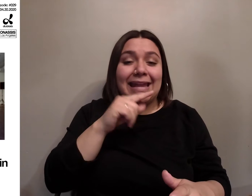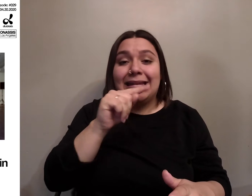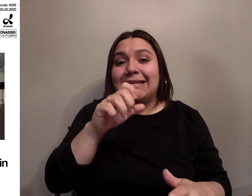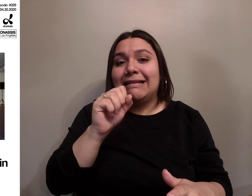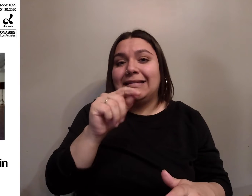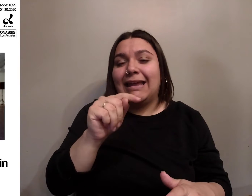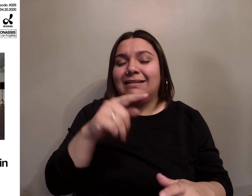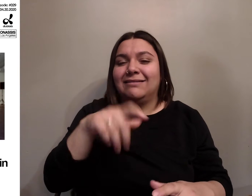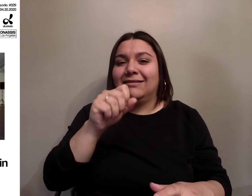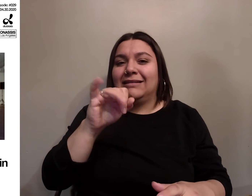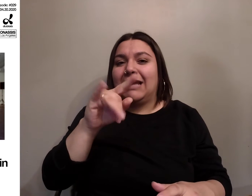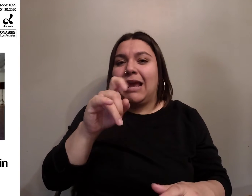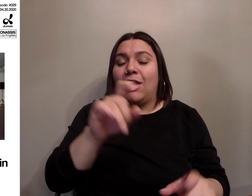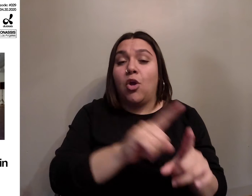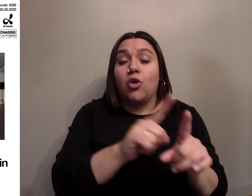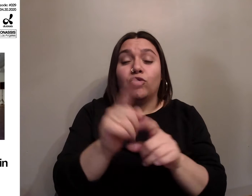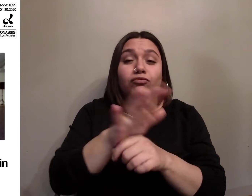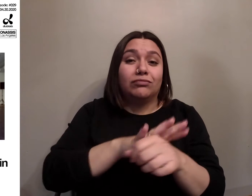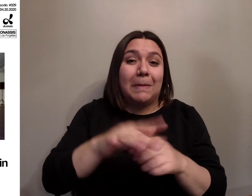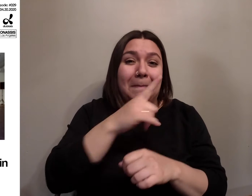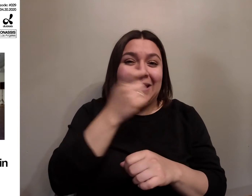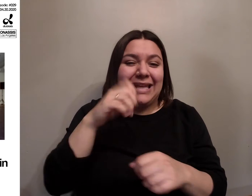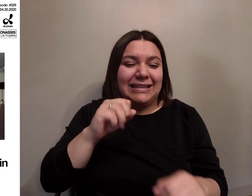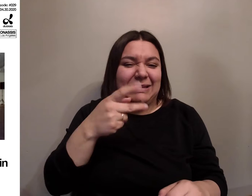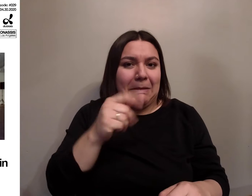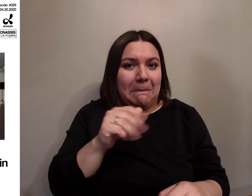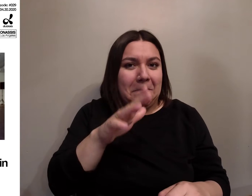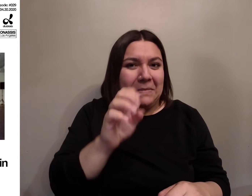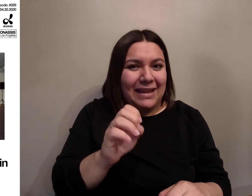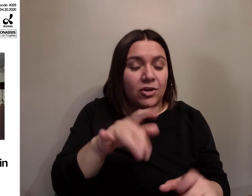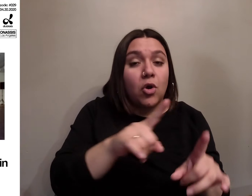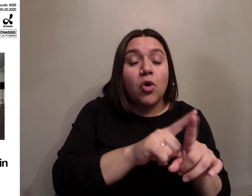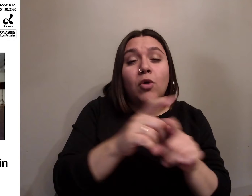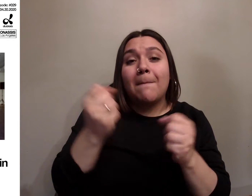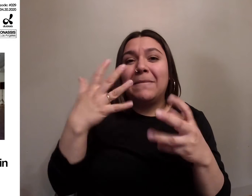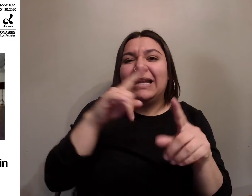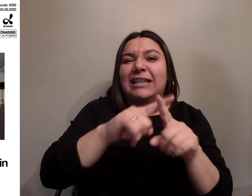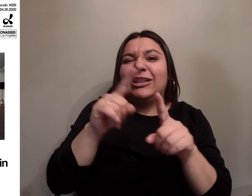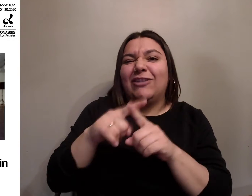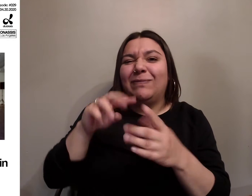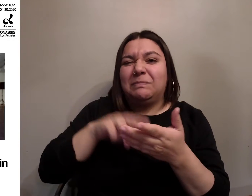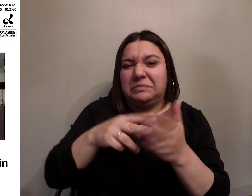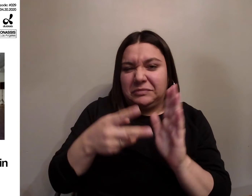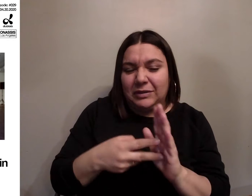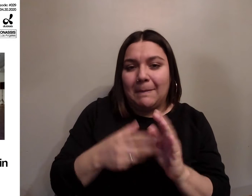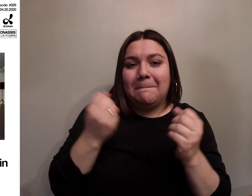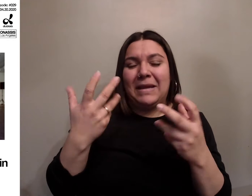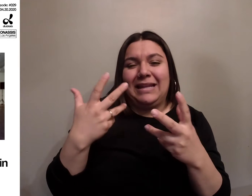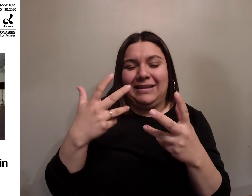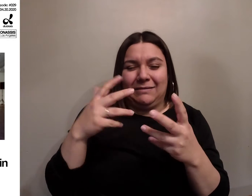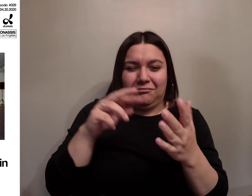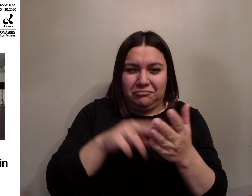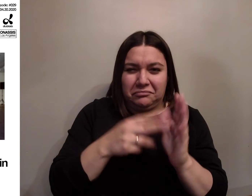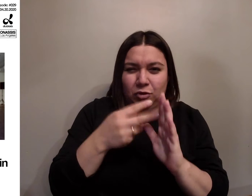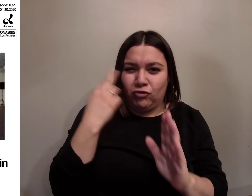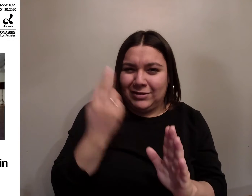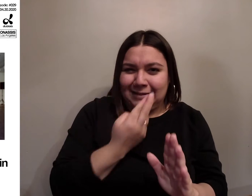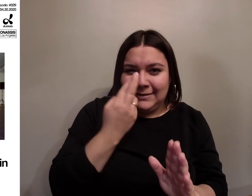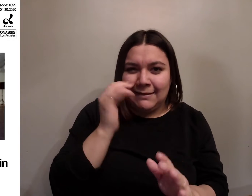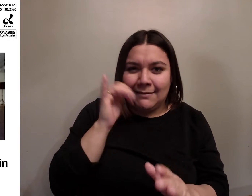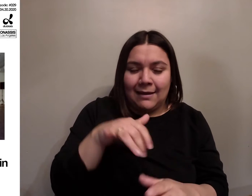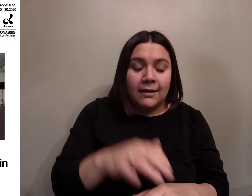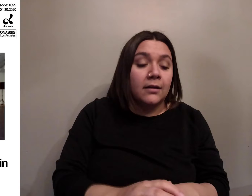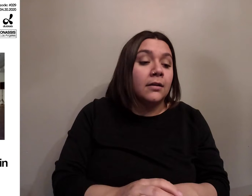site, also site because it's a space, and it's multifunctional, multi-purpose.